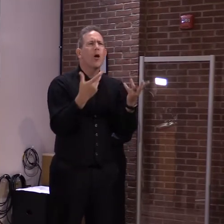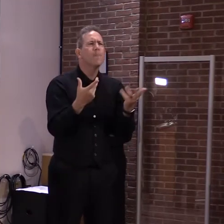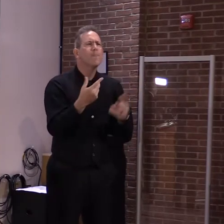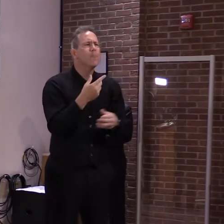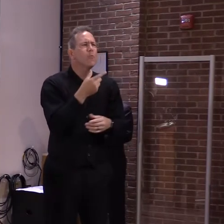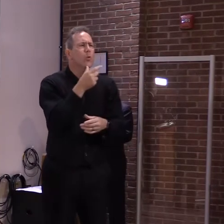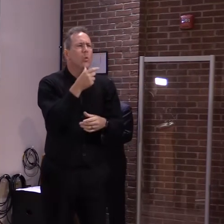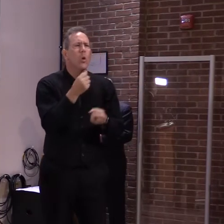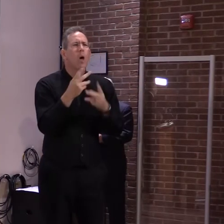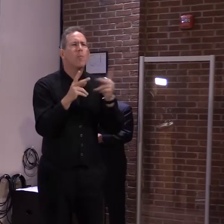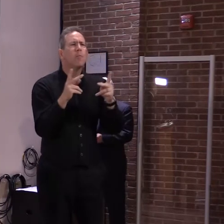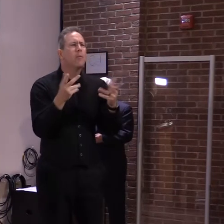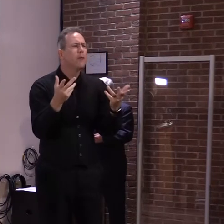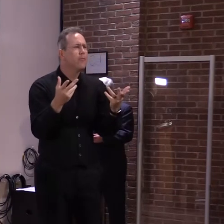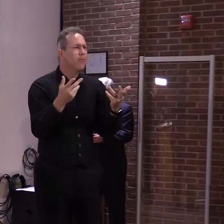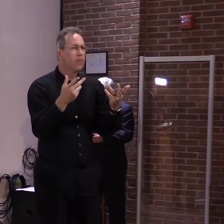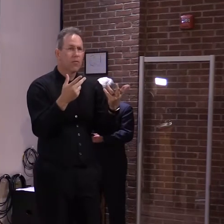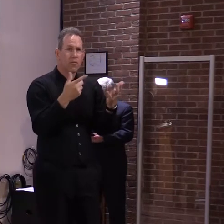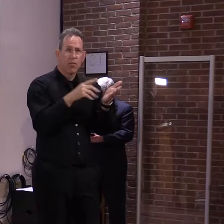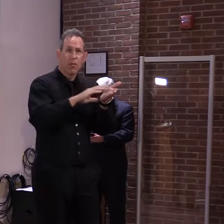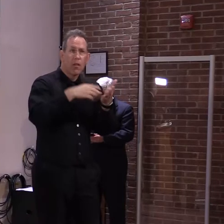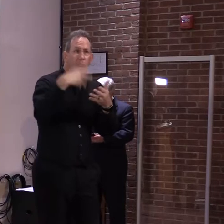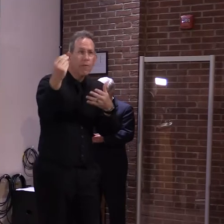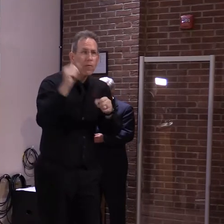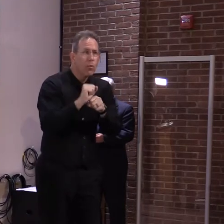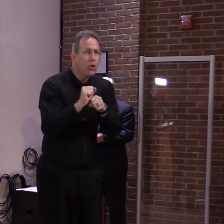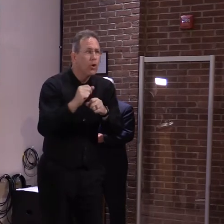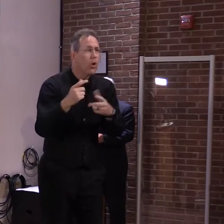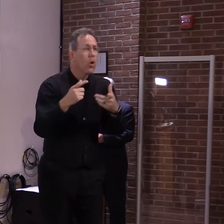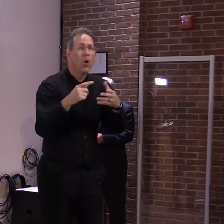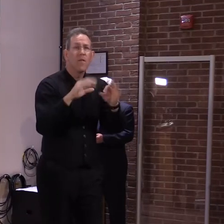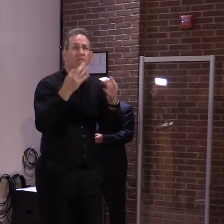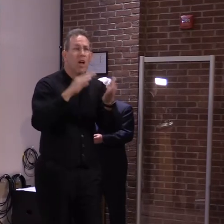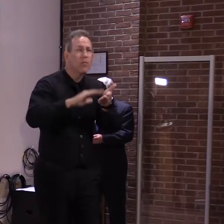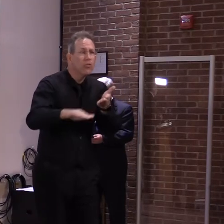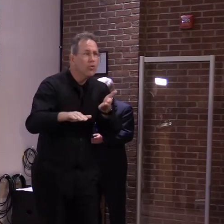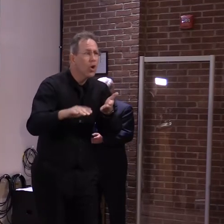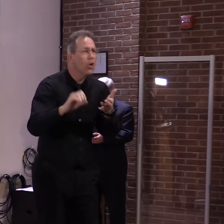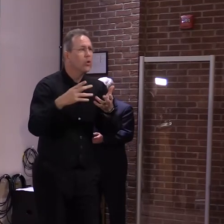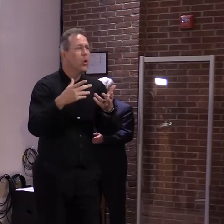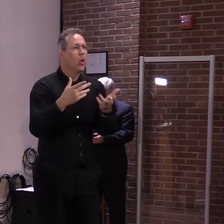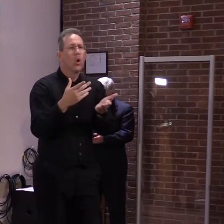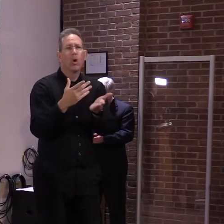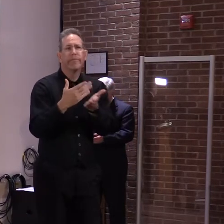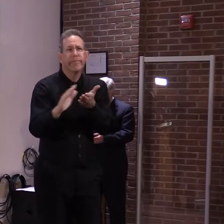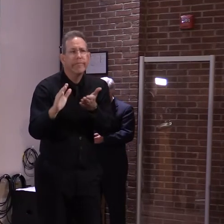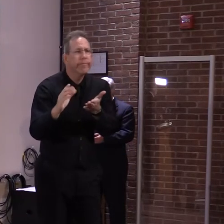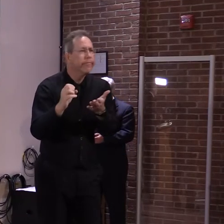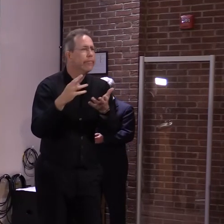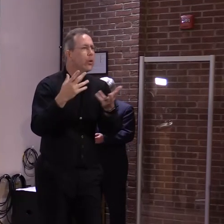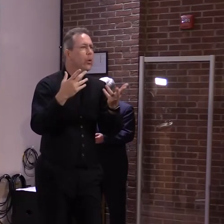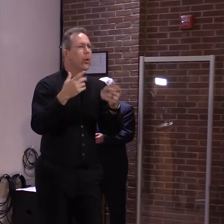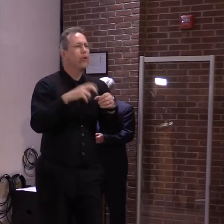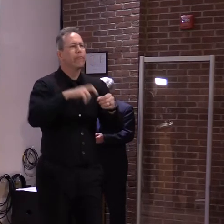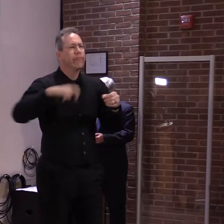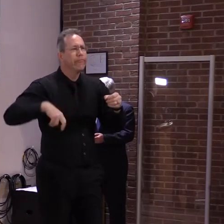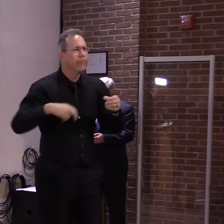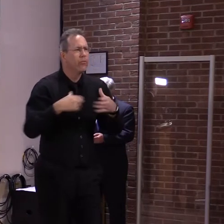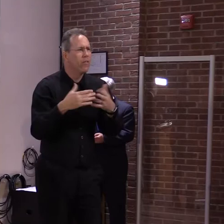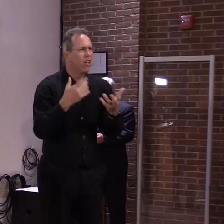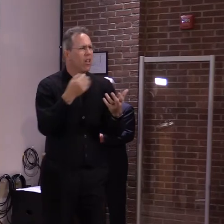deployment, family leave, medical leave, administrative leave, that kind of thing. It should be a very basic